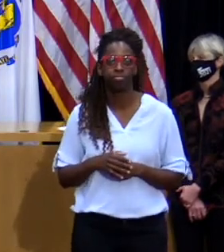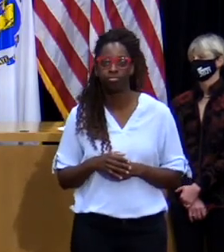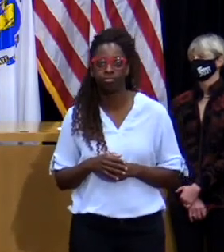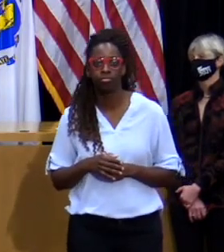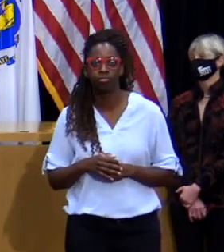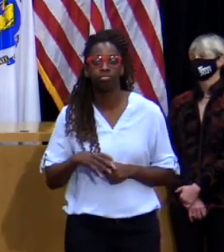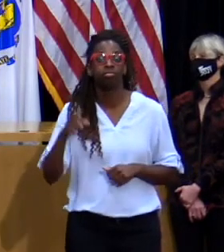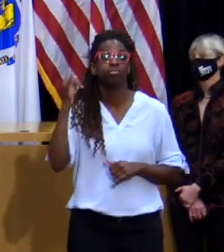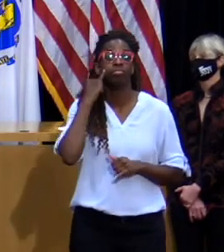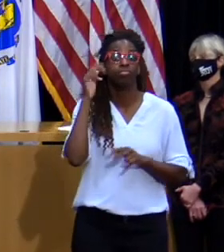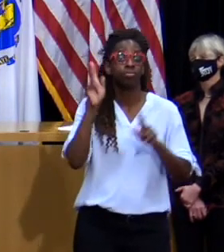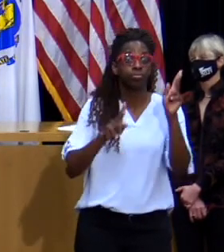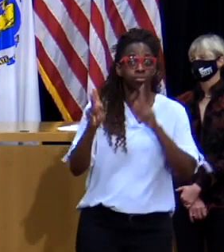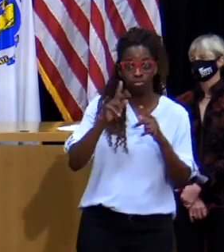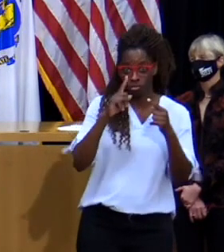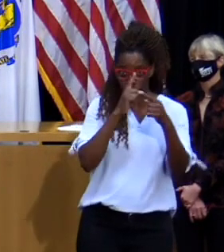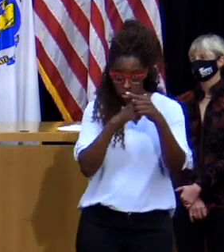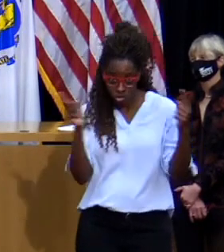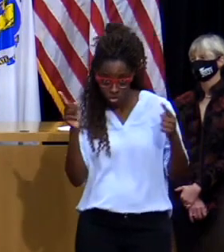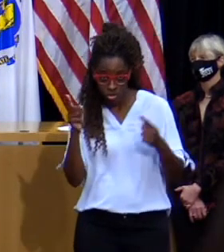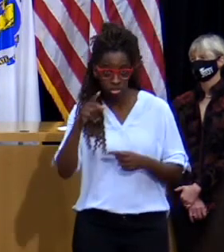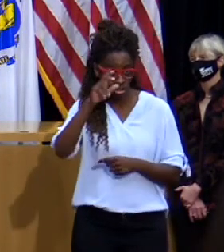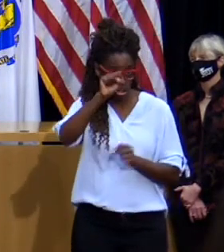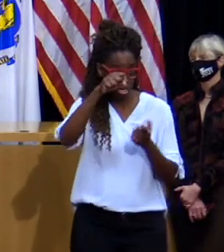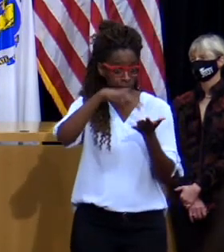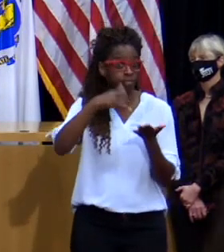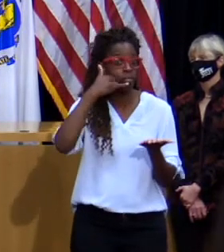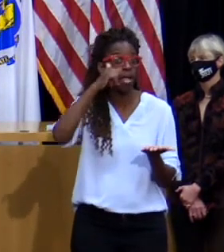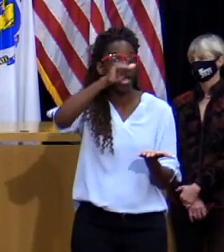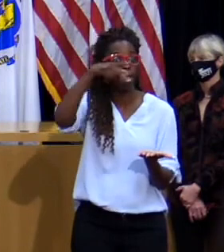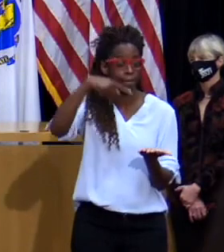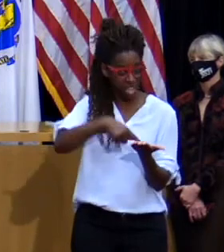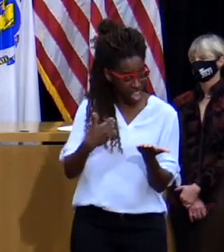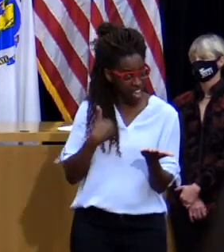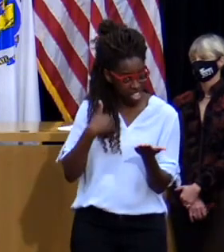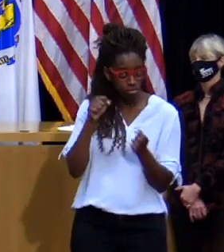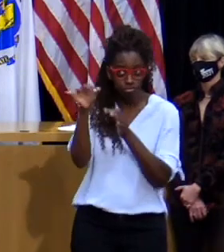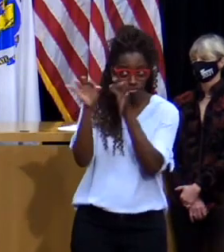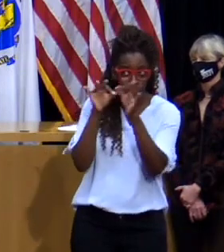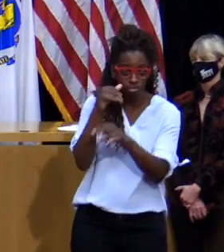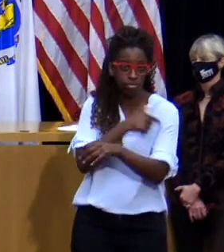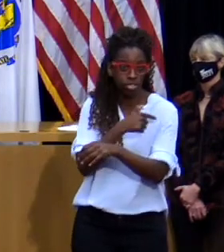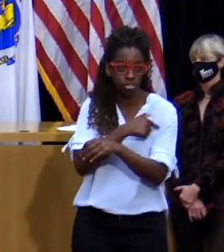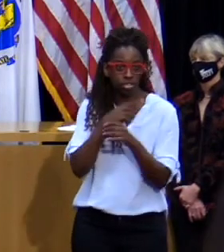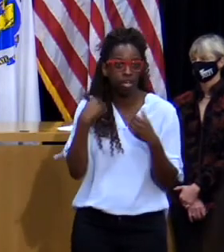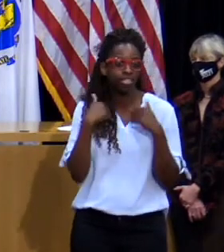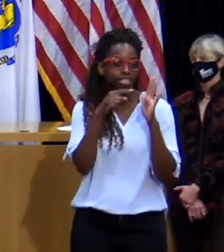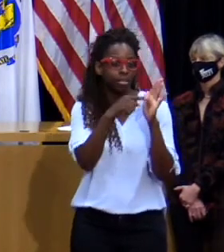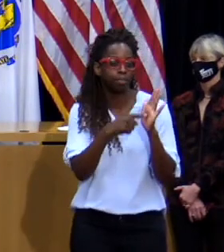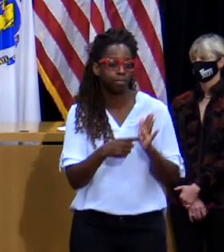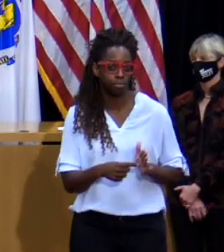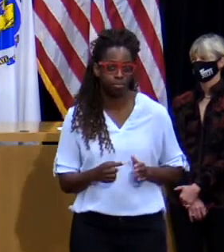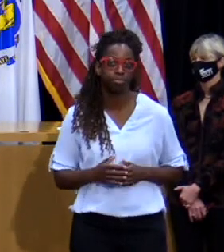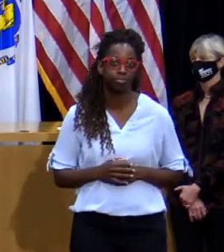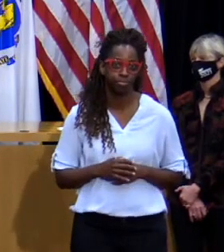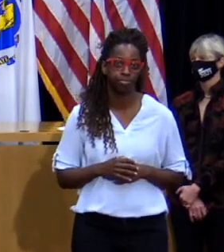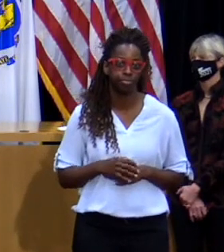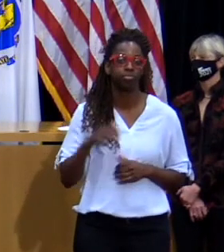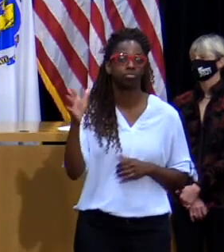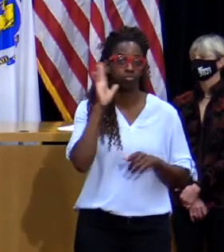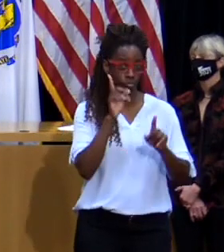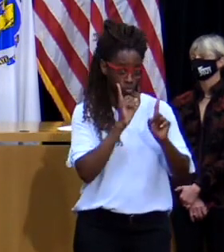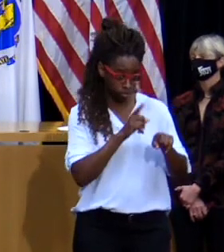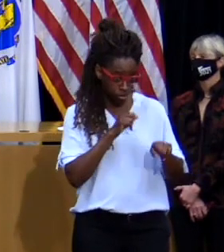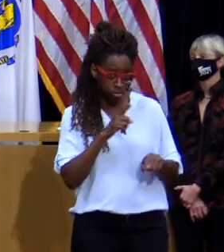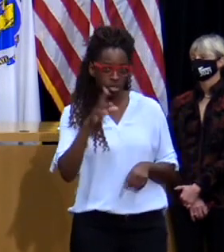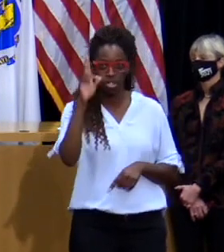events. And so all of this is being rolled out. We look at individuals' reports, we look at hospital system data, and basically we